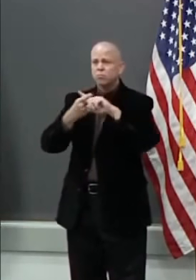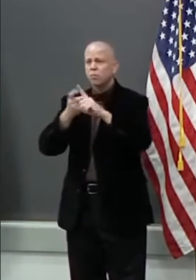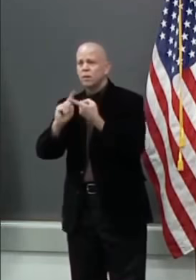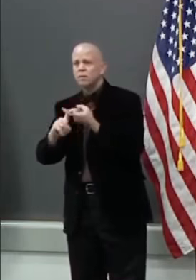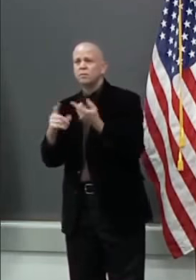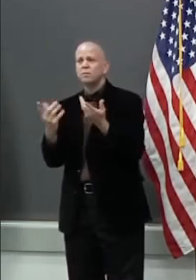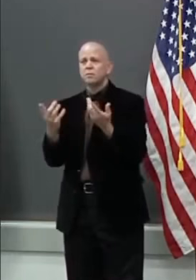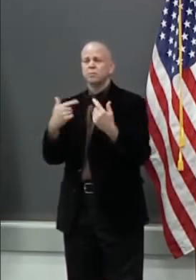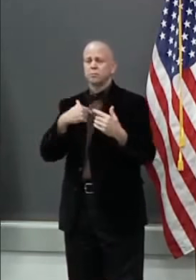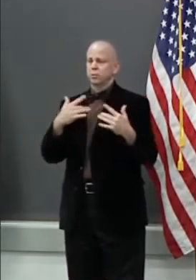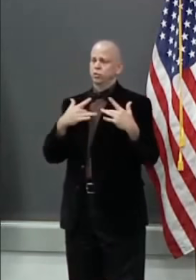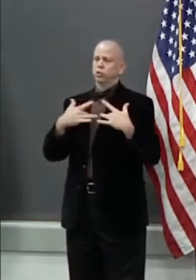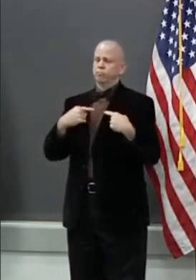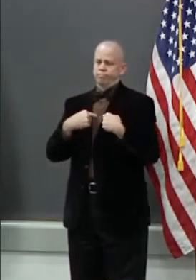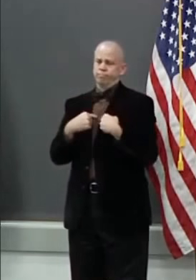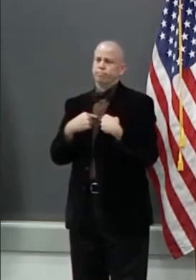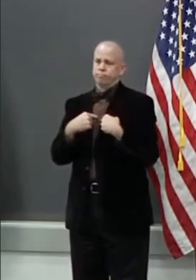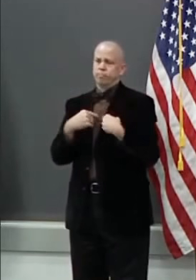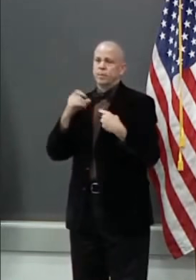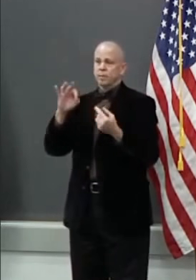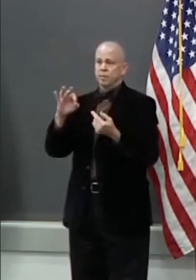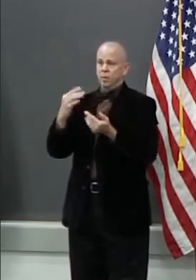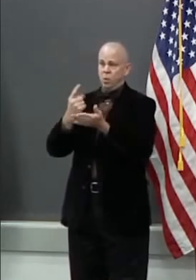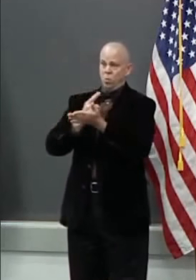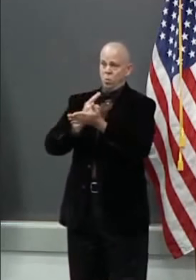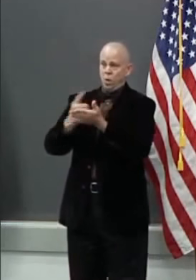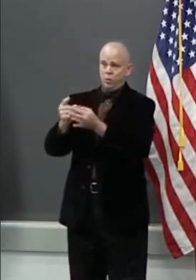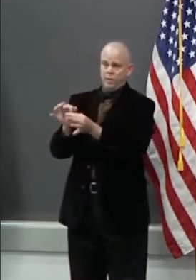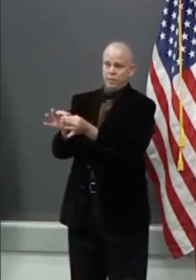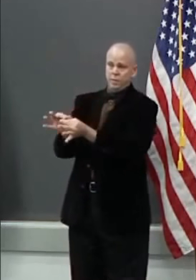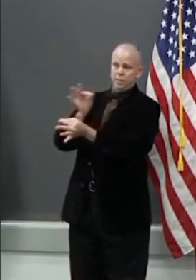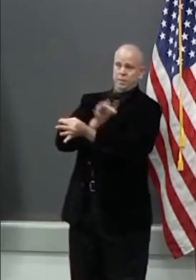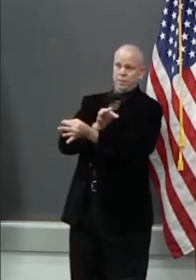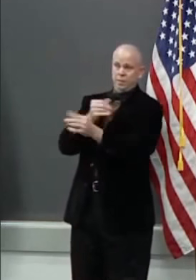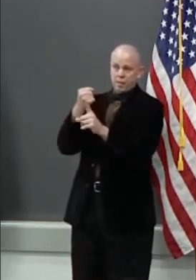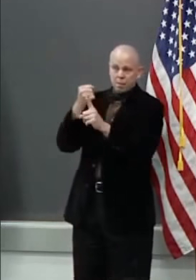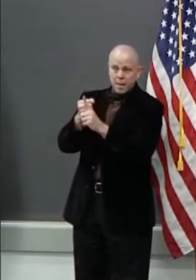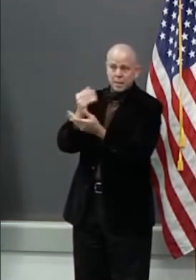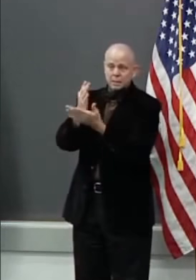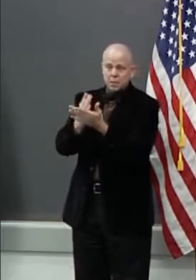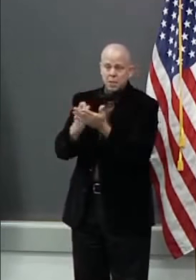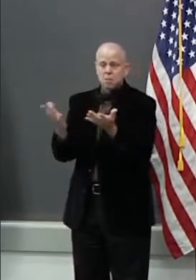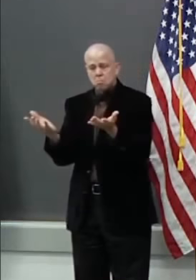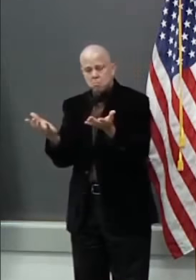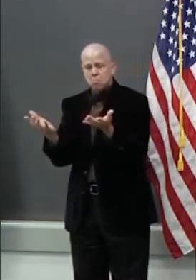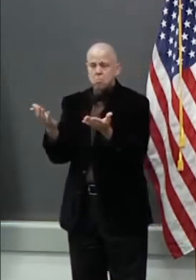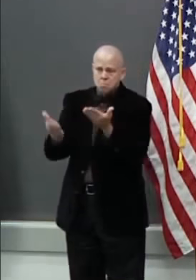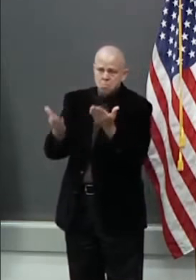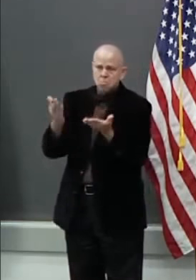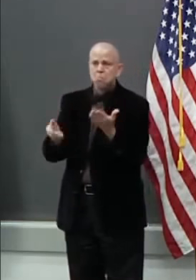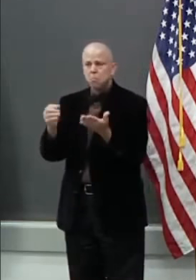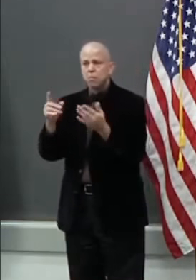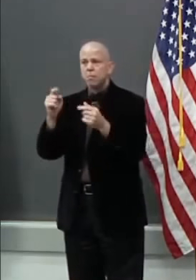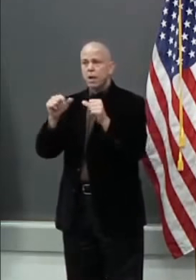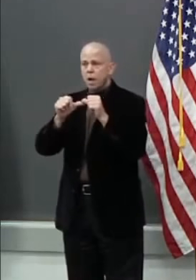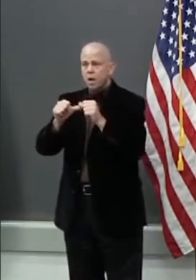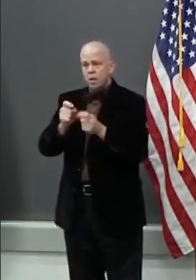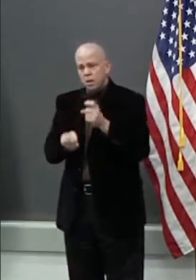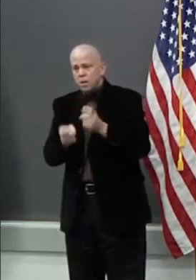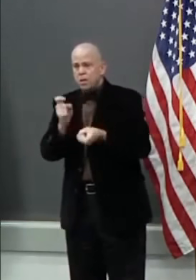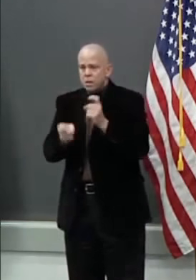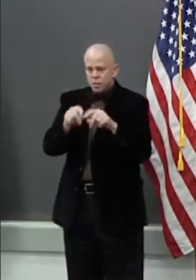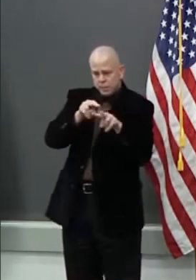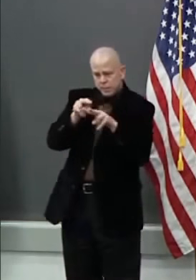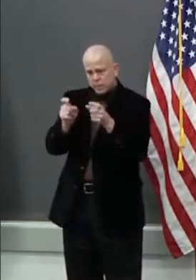week earlier, could we have impacted some of these cases? Potentially, but it's a constant dance of trying to make sure that we have the most effective